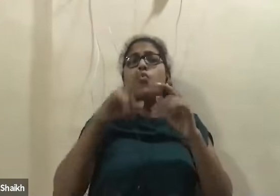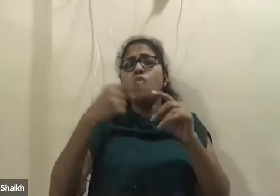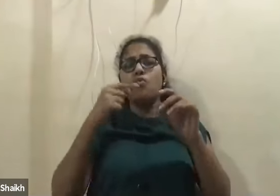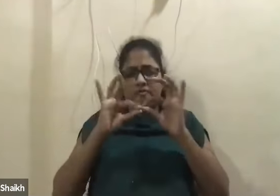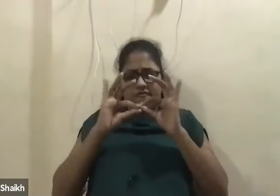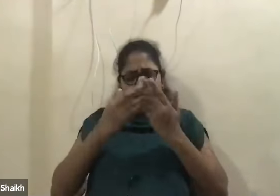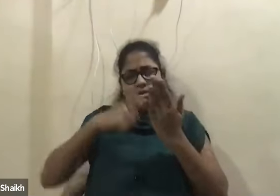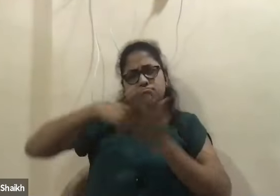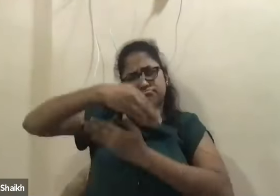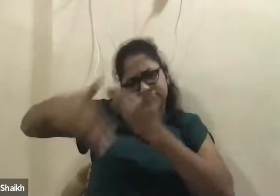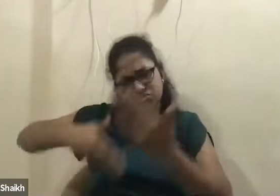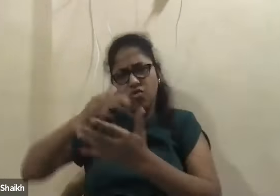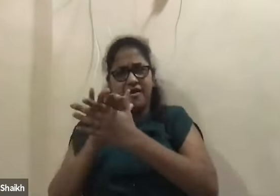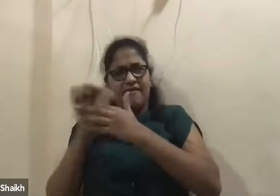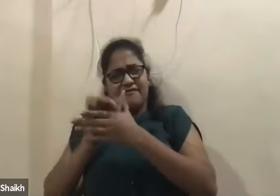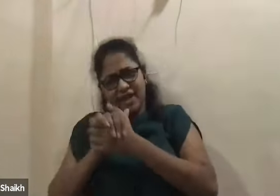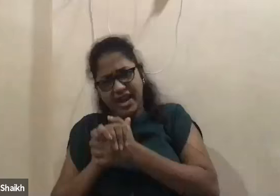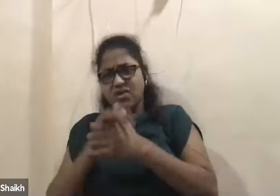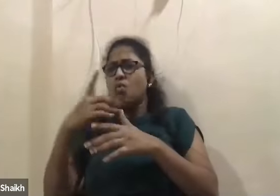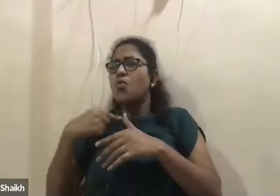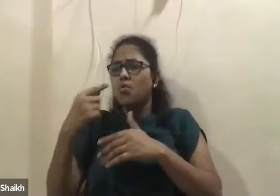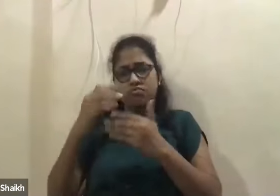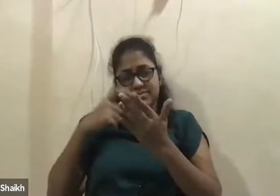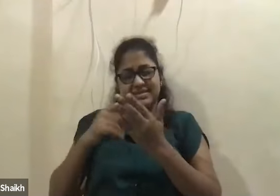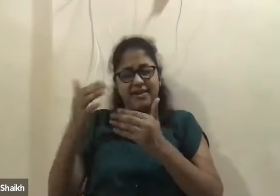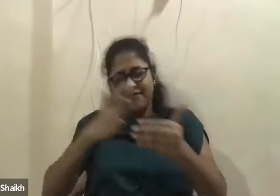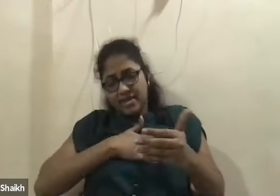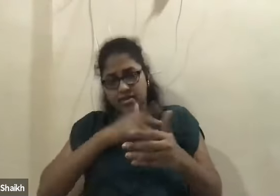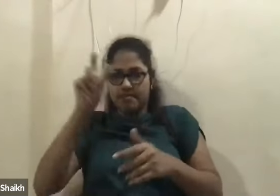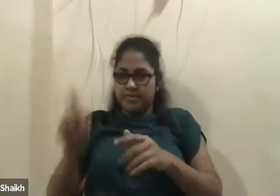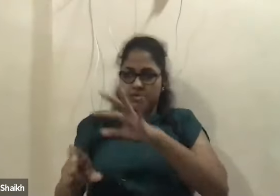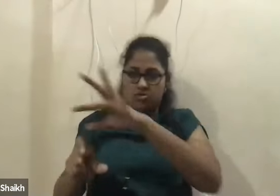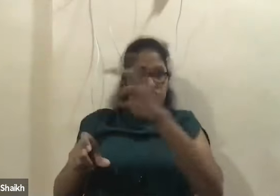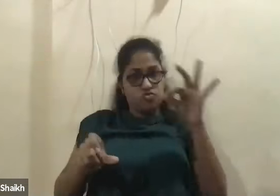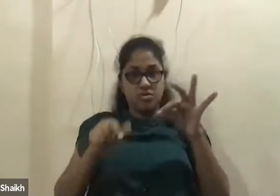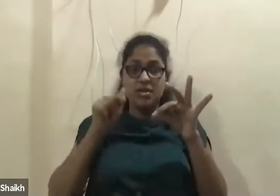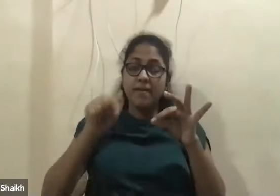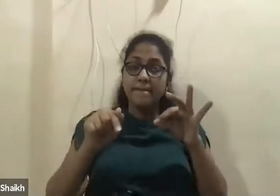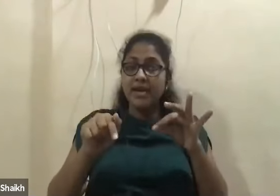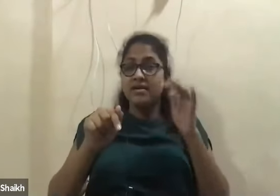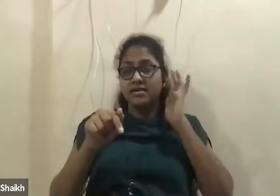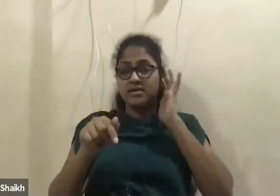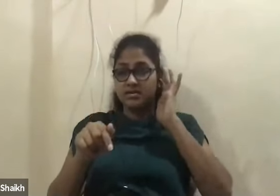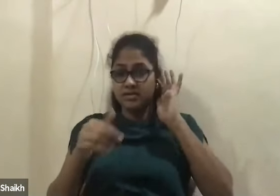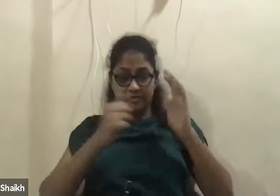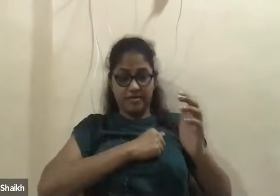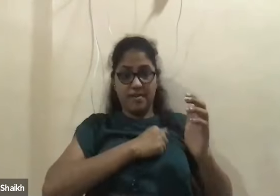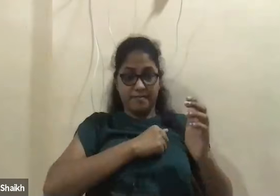friends, okay, taken care, but still from his side, if we have to make him understand what